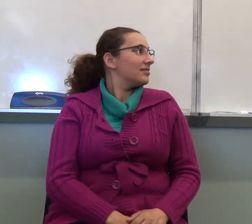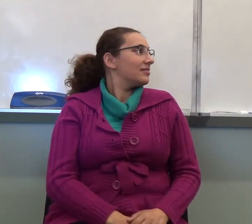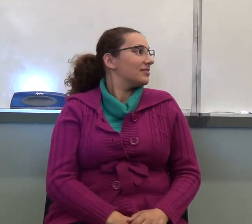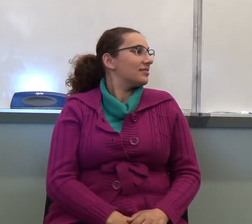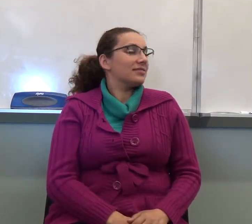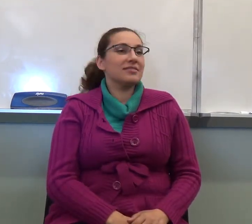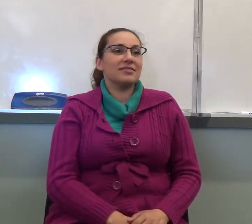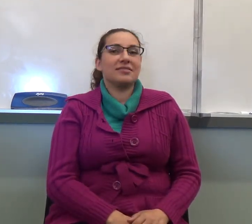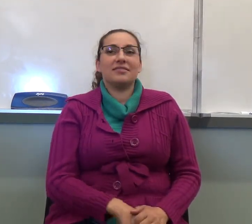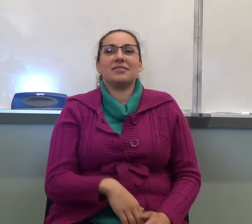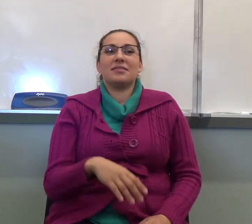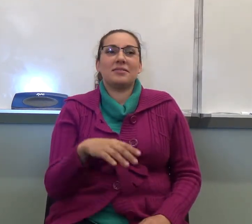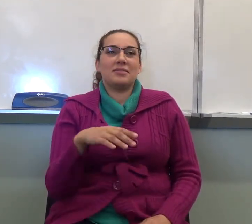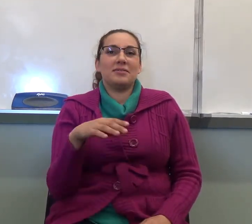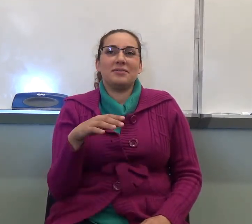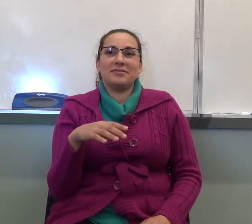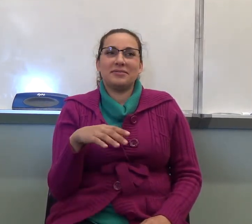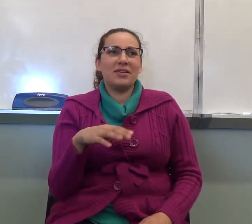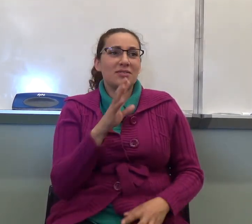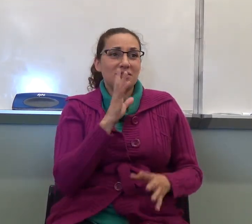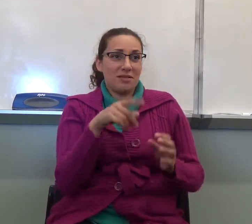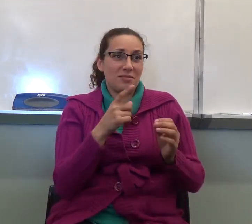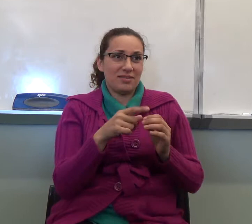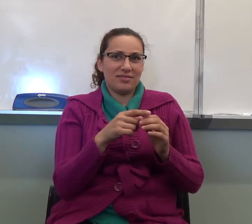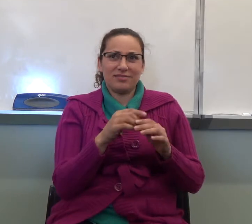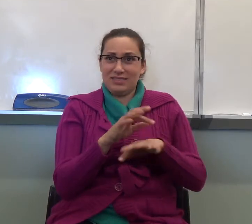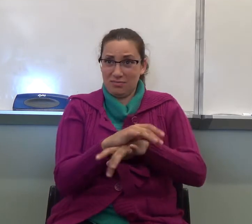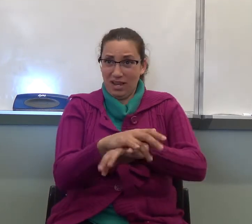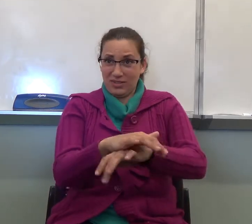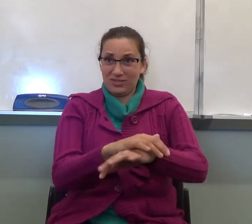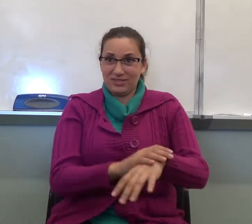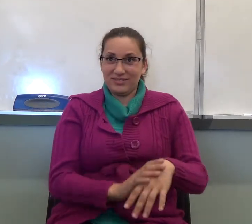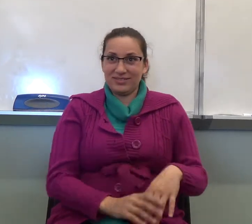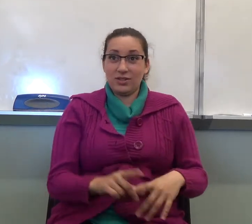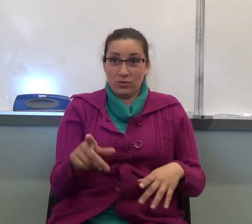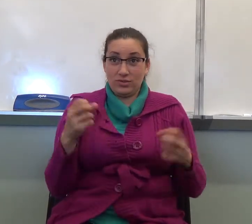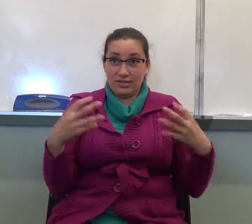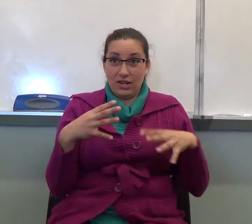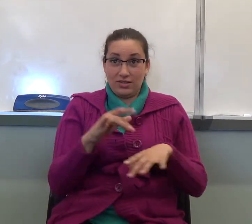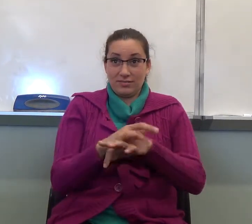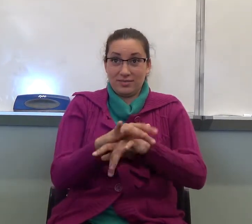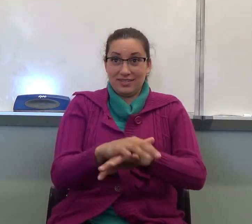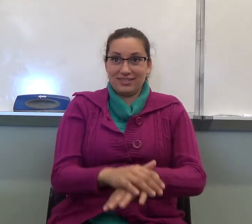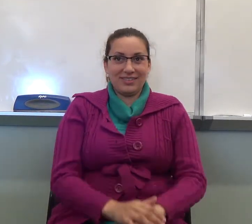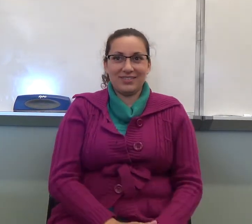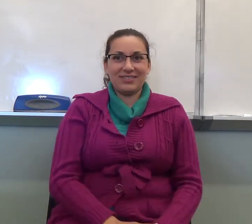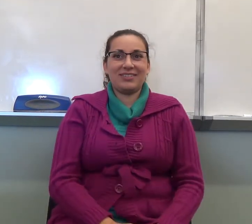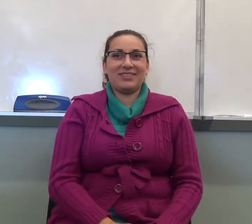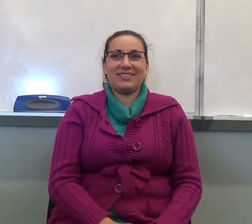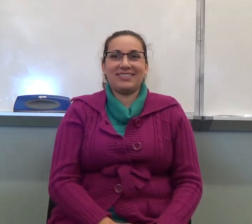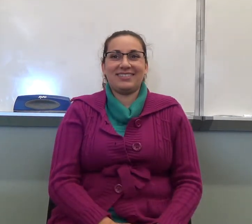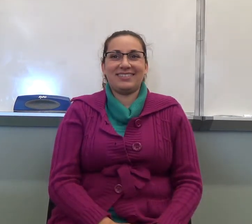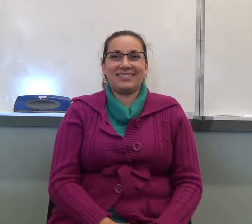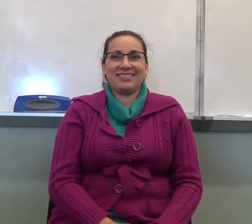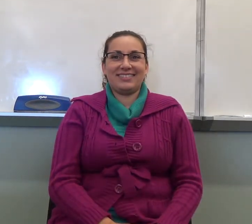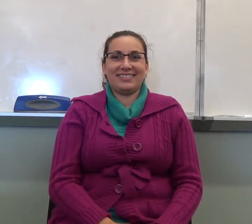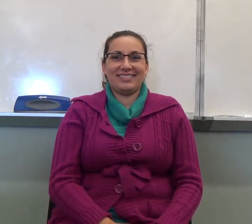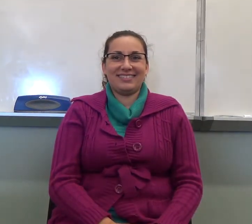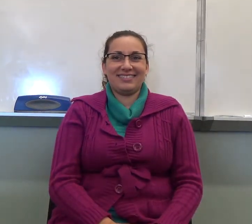minutes early, he gets 1 student. I don't. Yes, you did. No, I don't. About 5 minutes early, 6